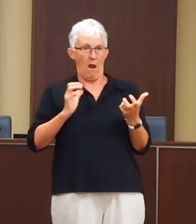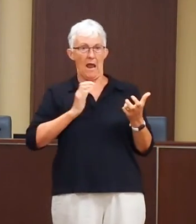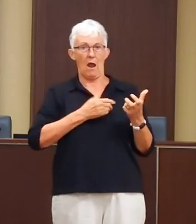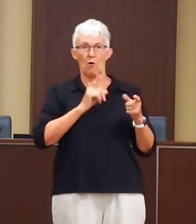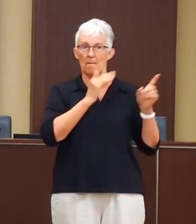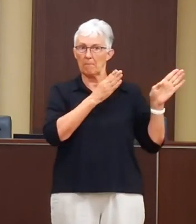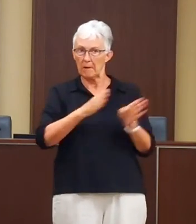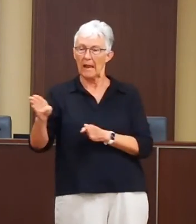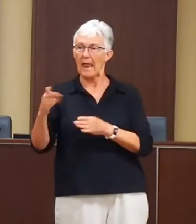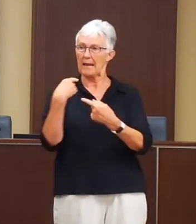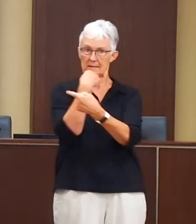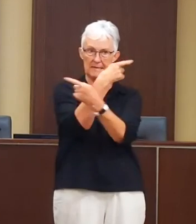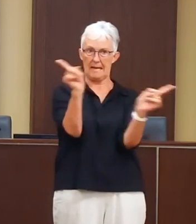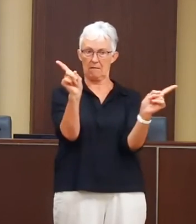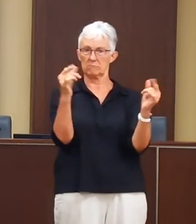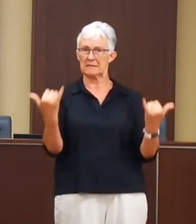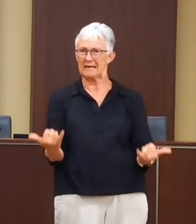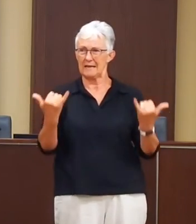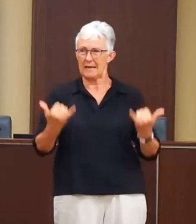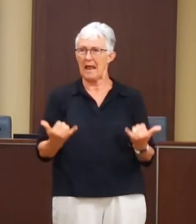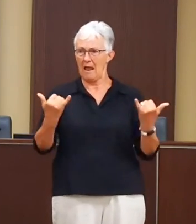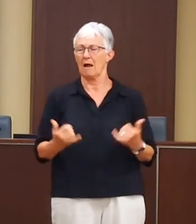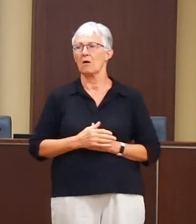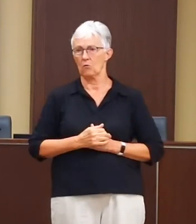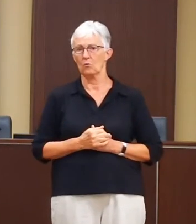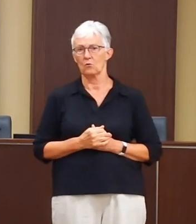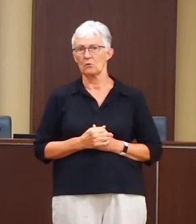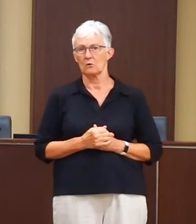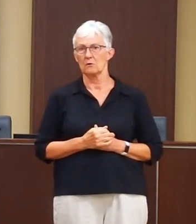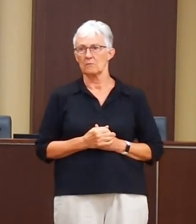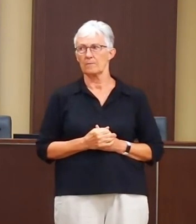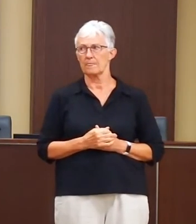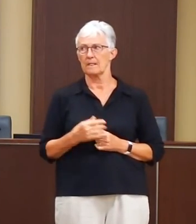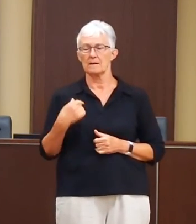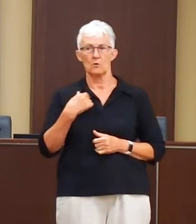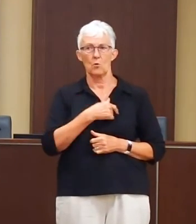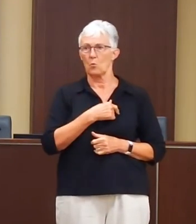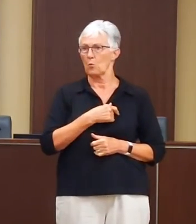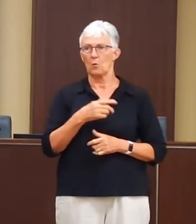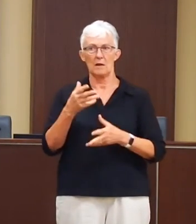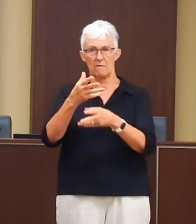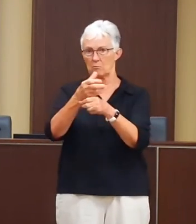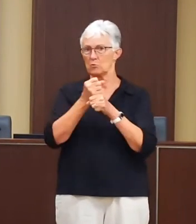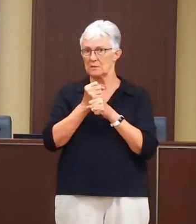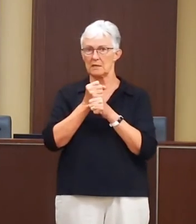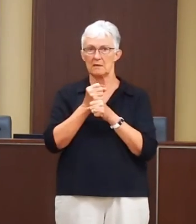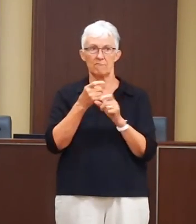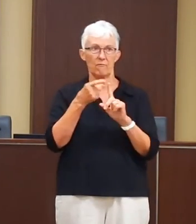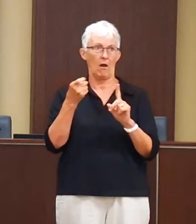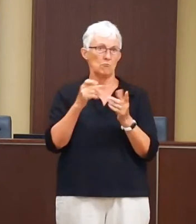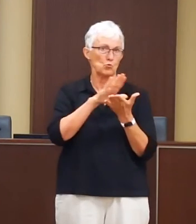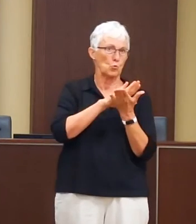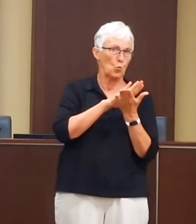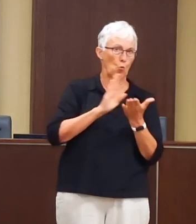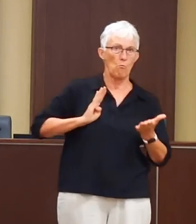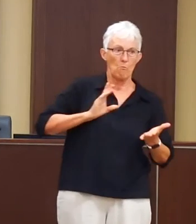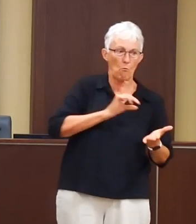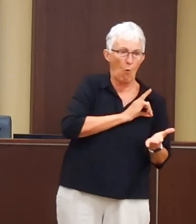what we think. And we've received, as you know, whether it's through school board meetings or our Let's Talk,